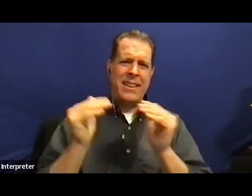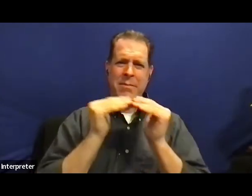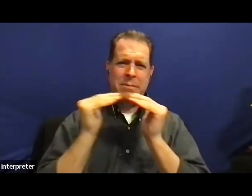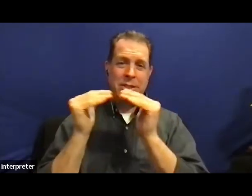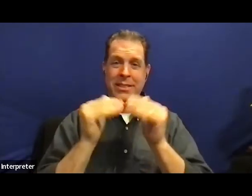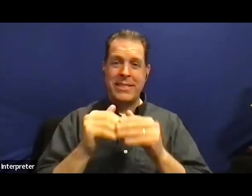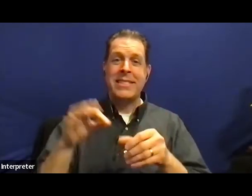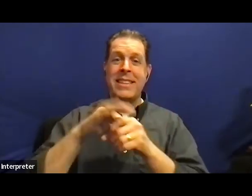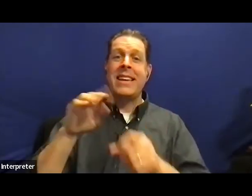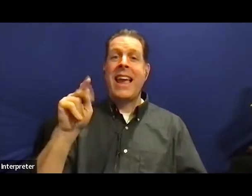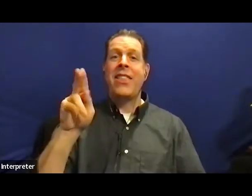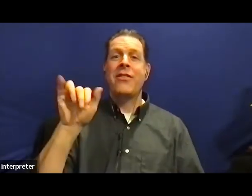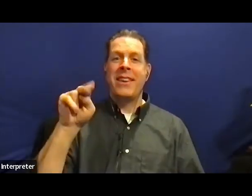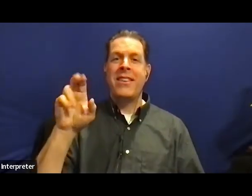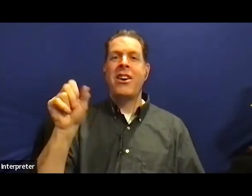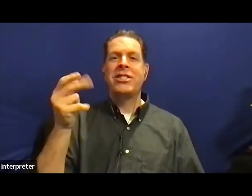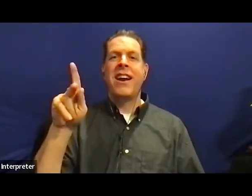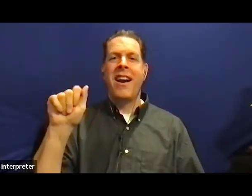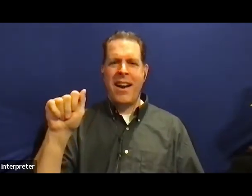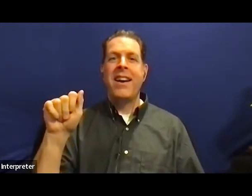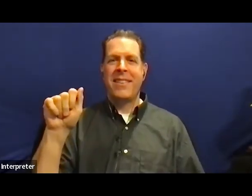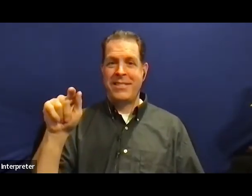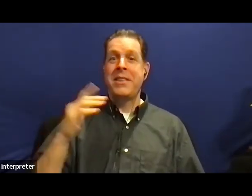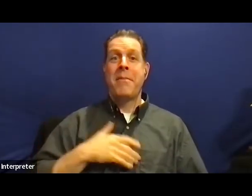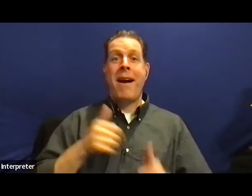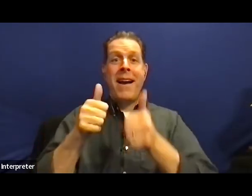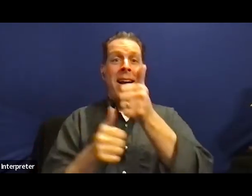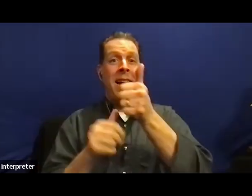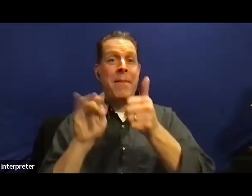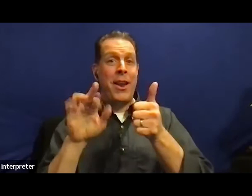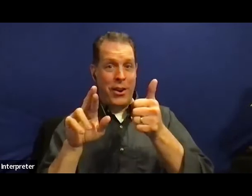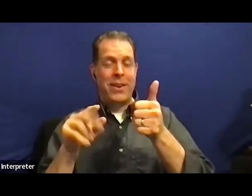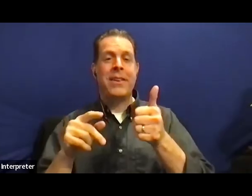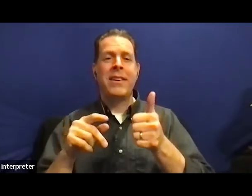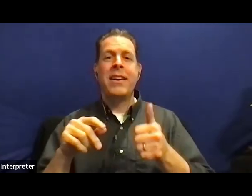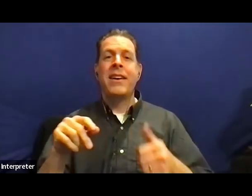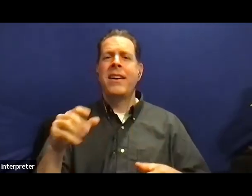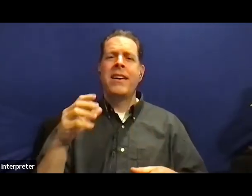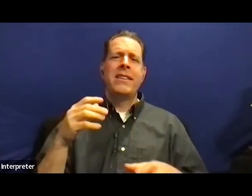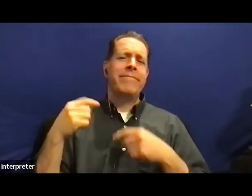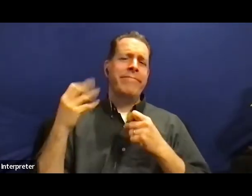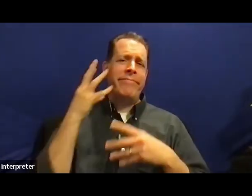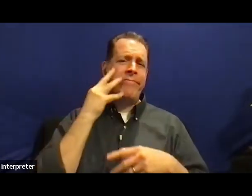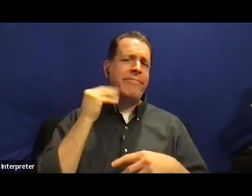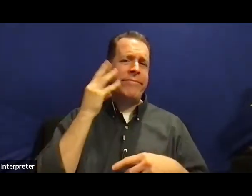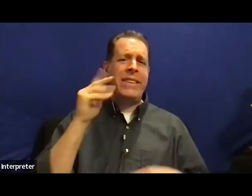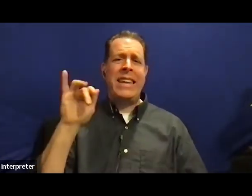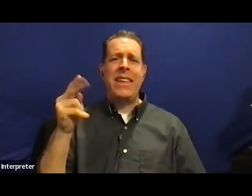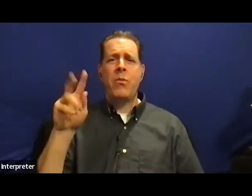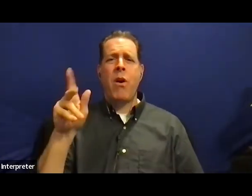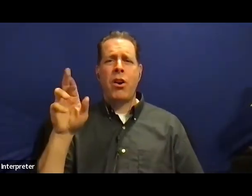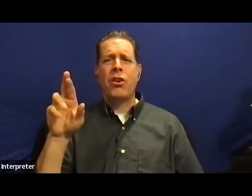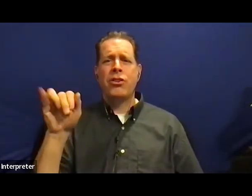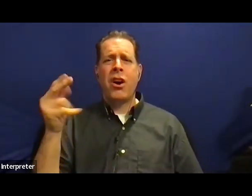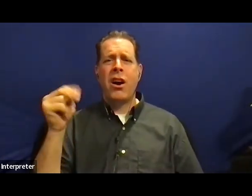re-elected Catherine Ushka, who is serving this year as my deputy mayor. Seasoned council members Keith Blocker, John